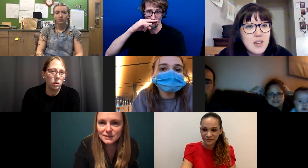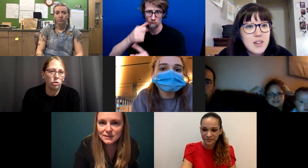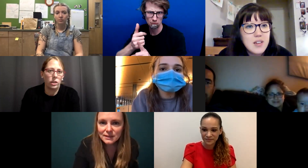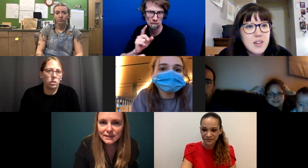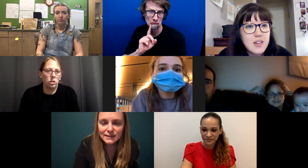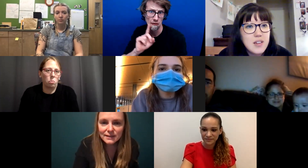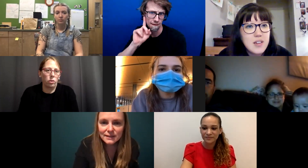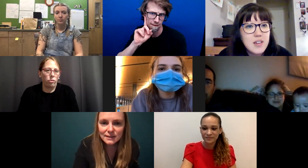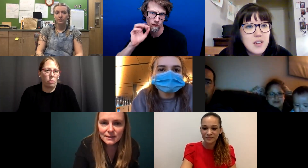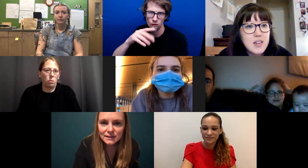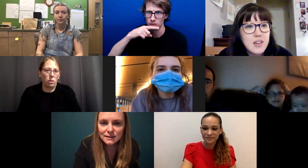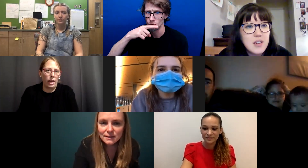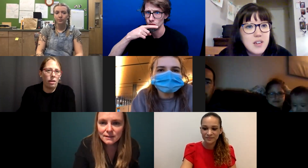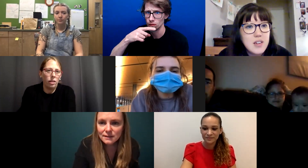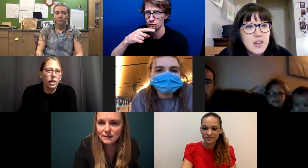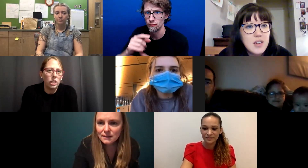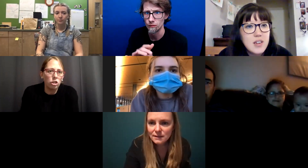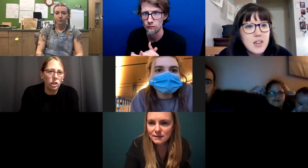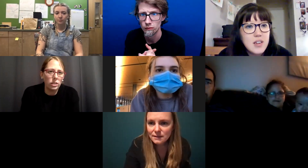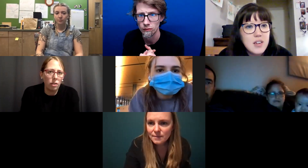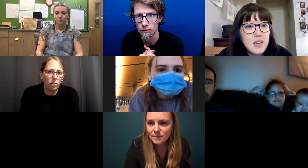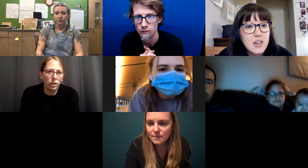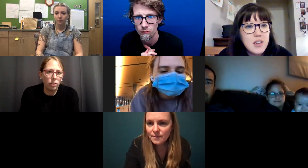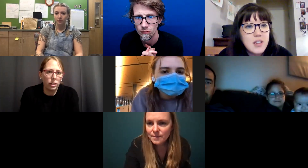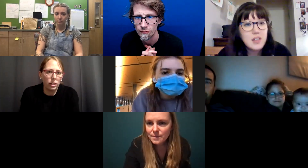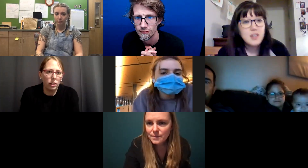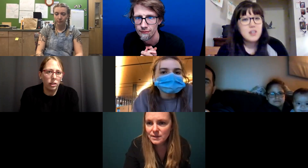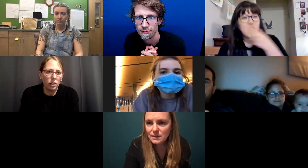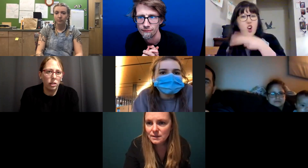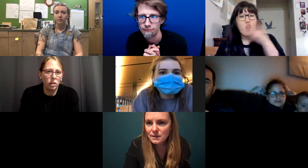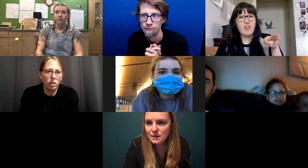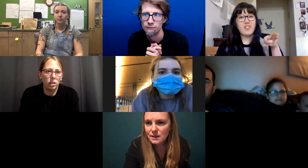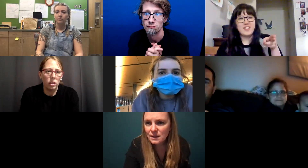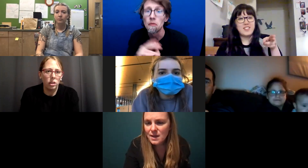commute and trying to support the family with that. Is your child deaf or hearing?